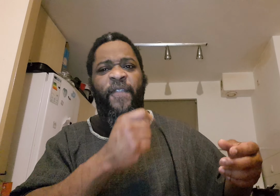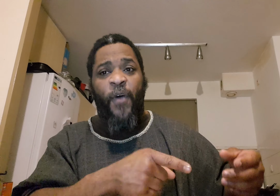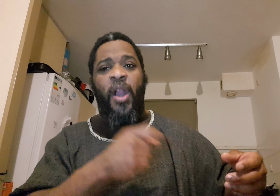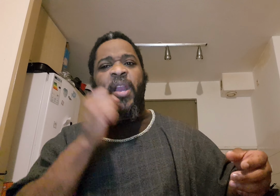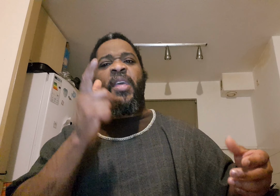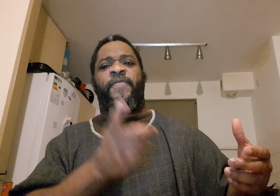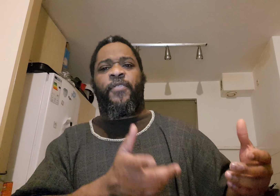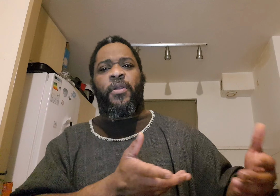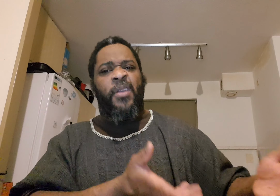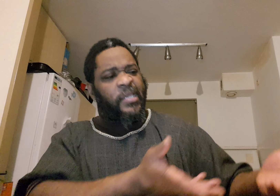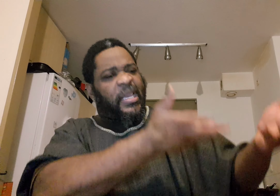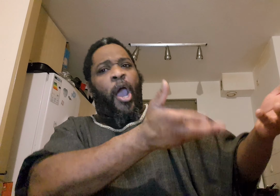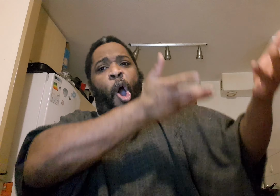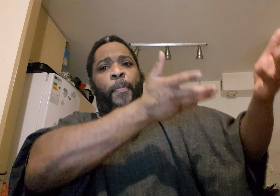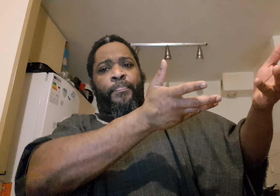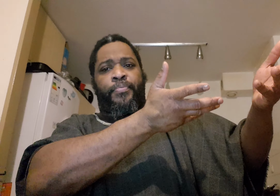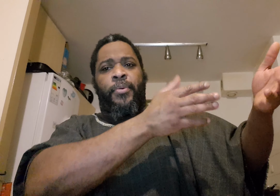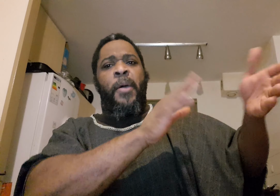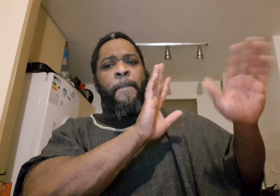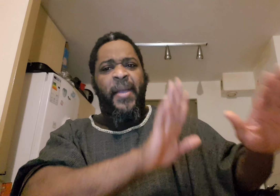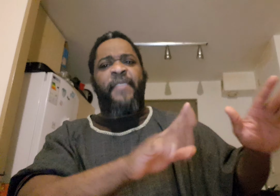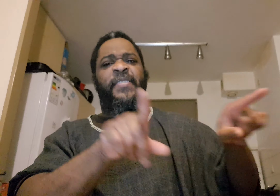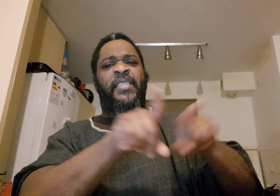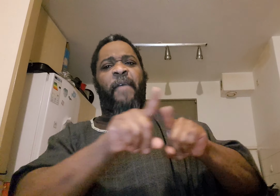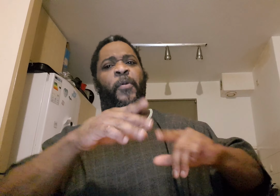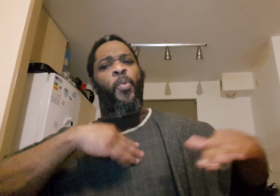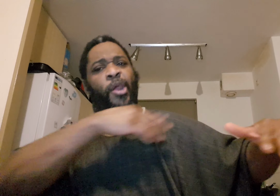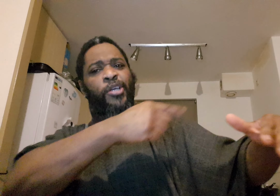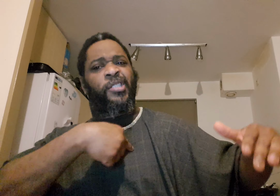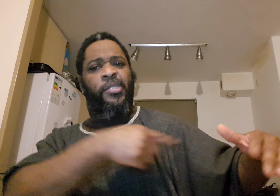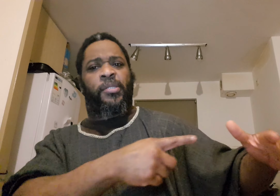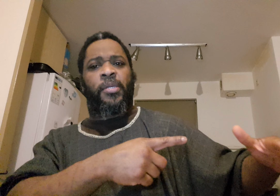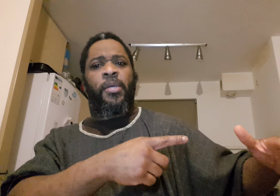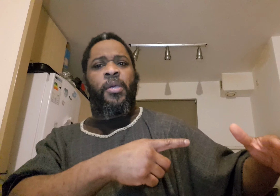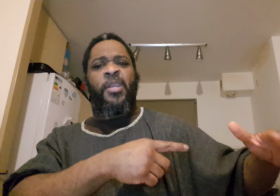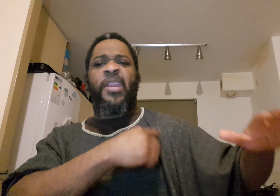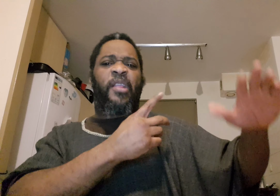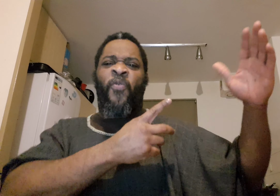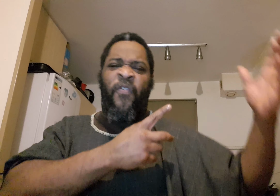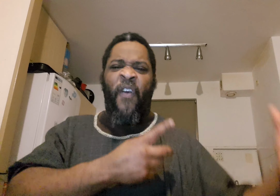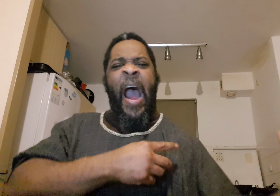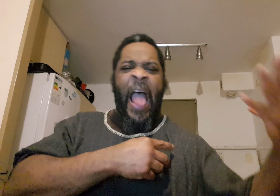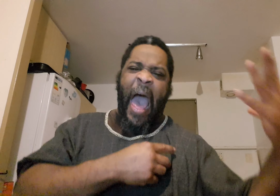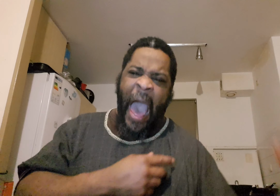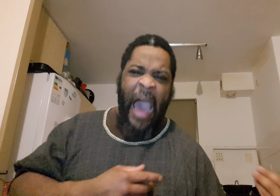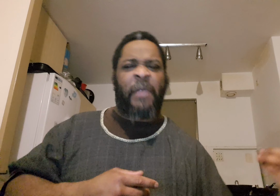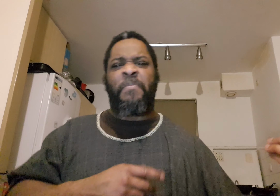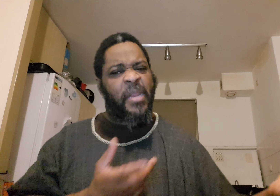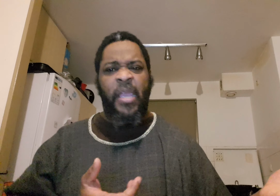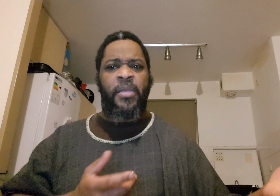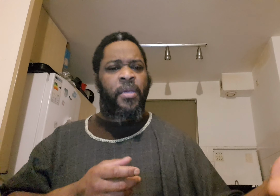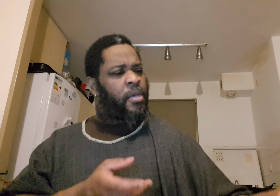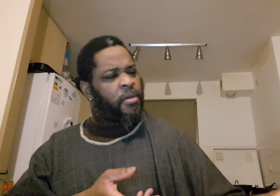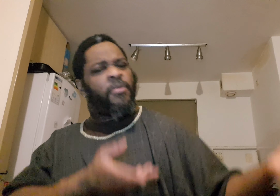full life. Set up, bless seven with us. Not to find